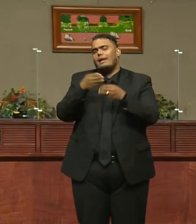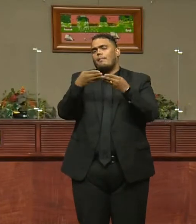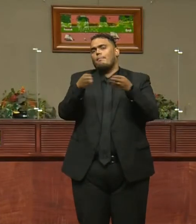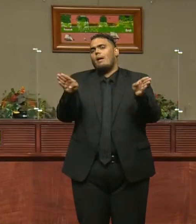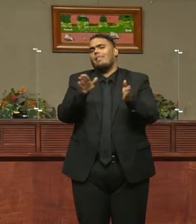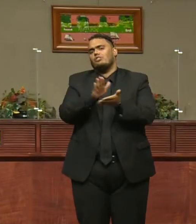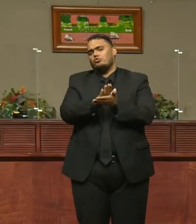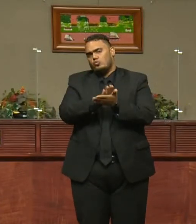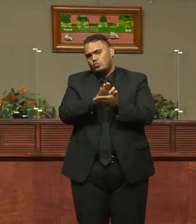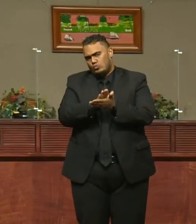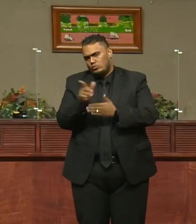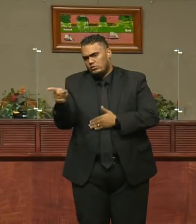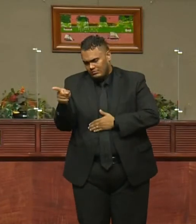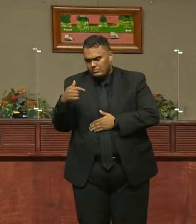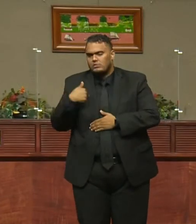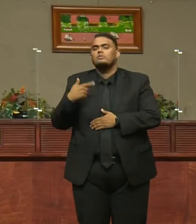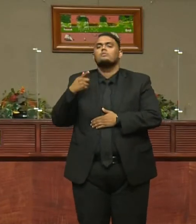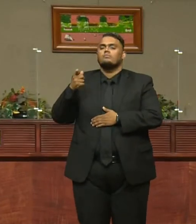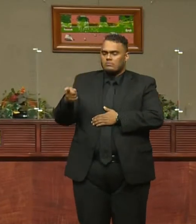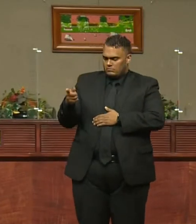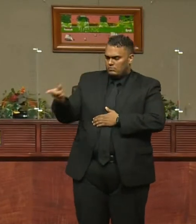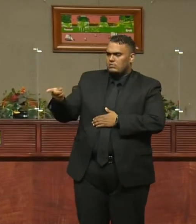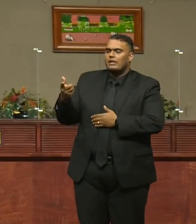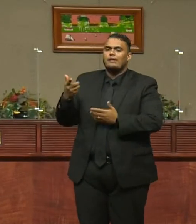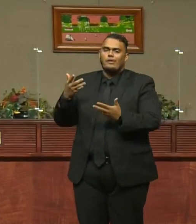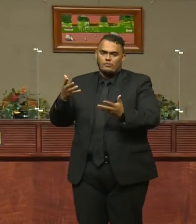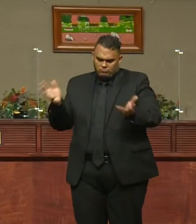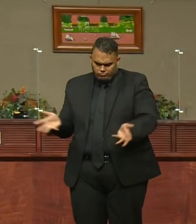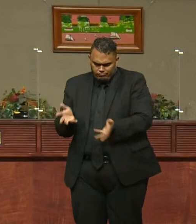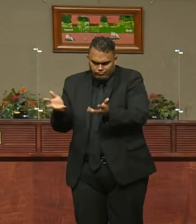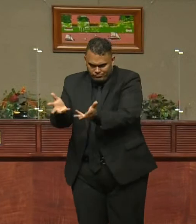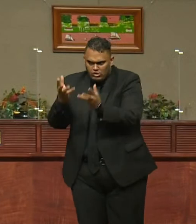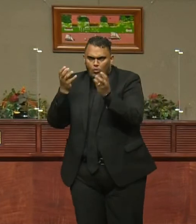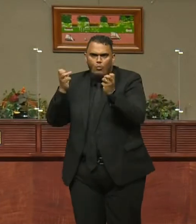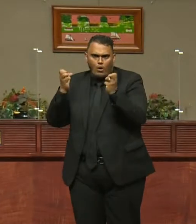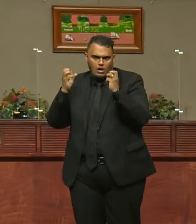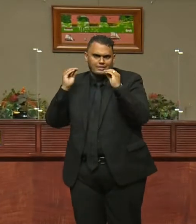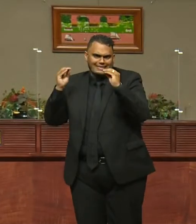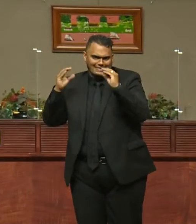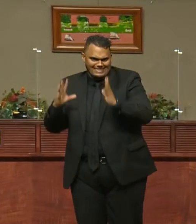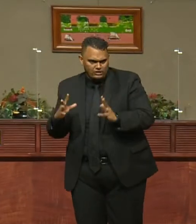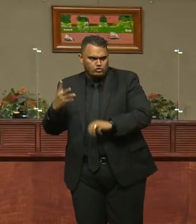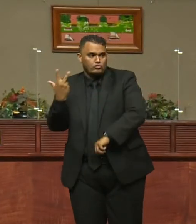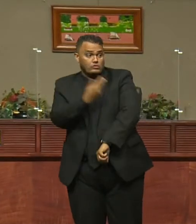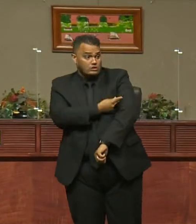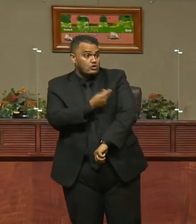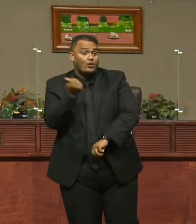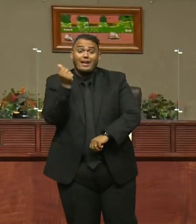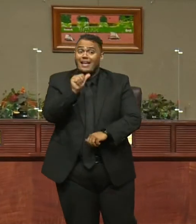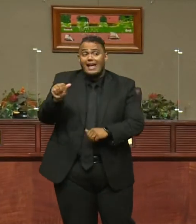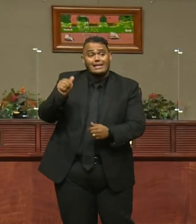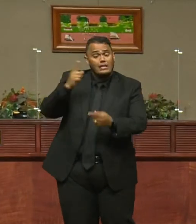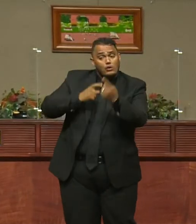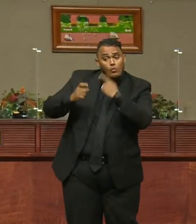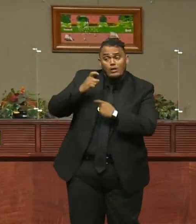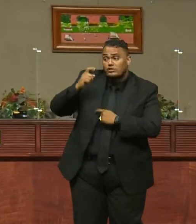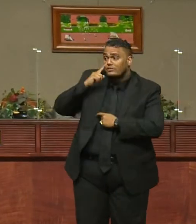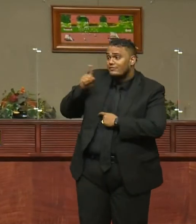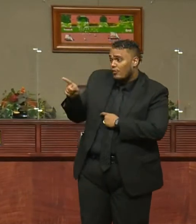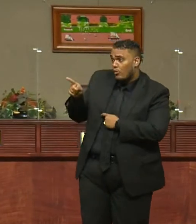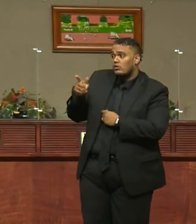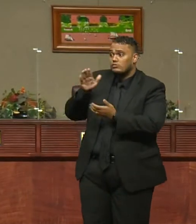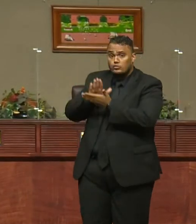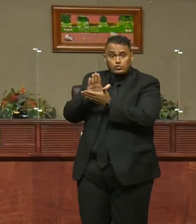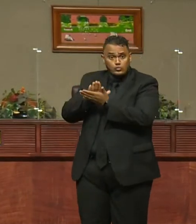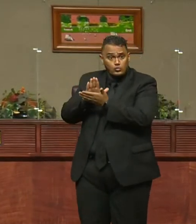and students inoculated as well. So if you have any questions regarding the school district, please address